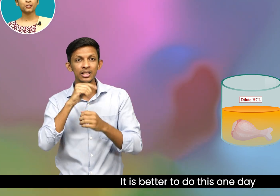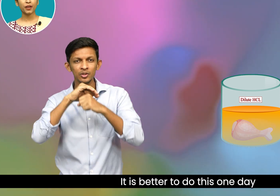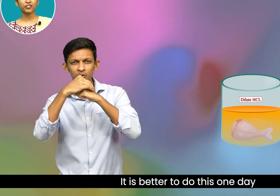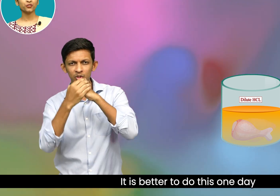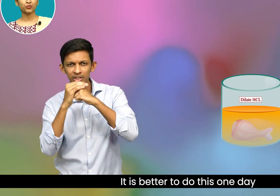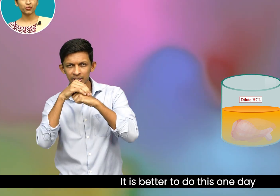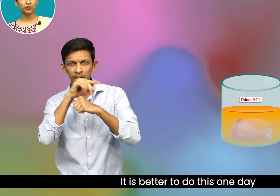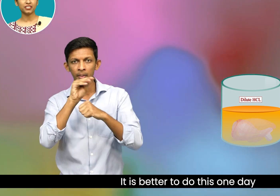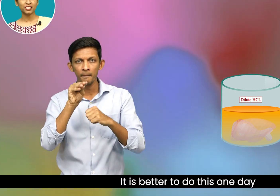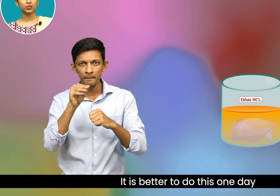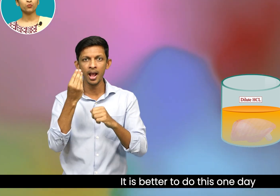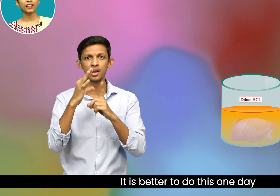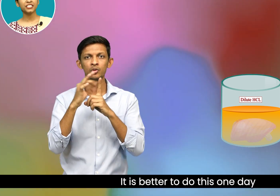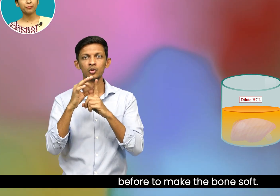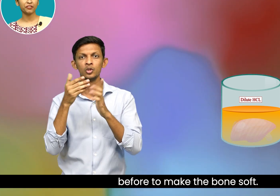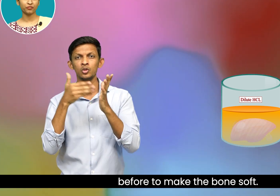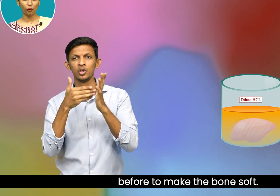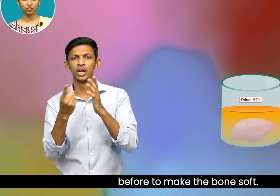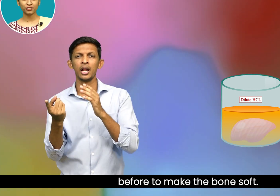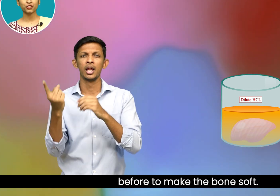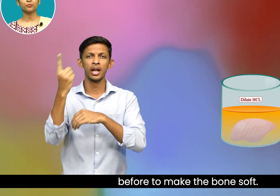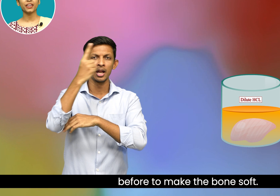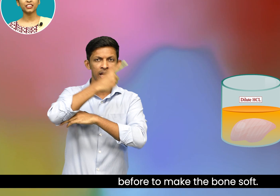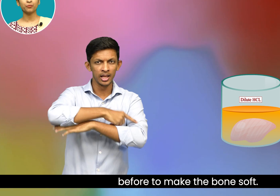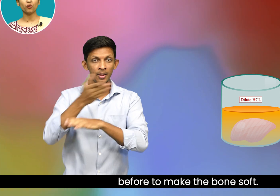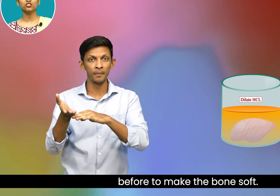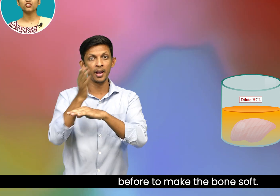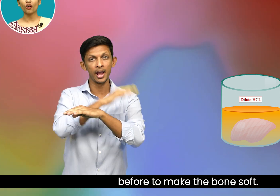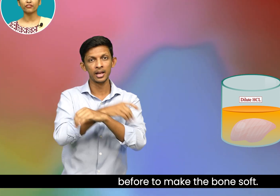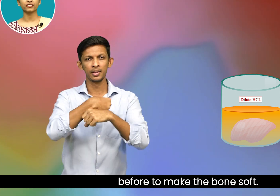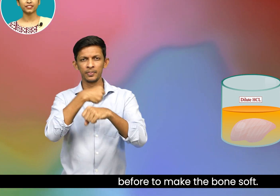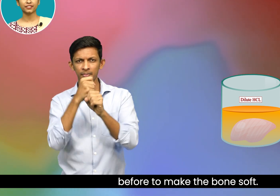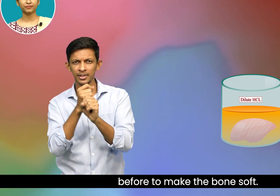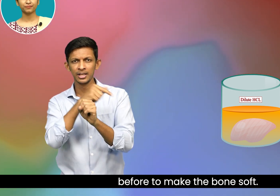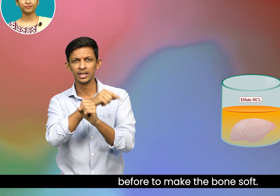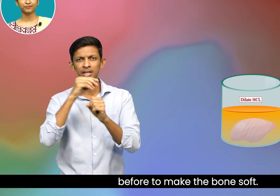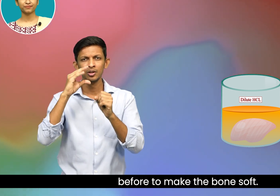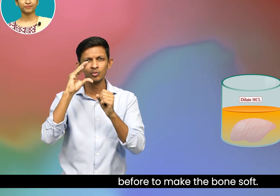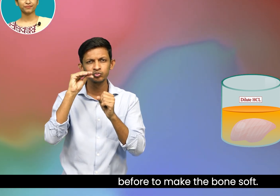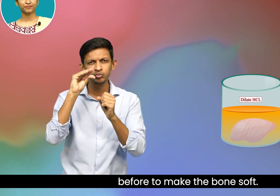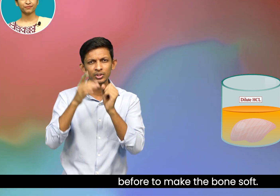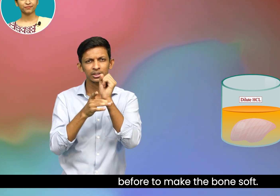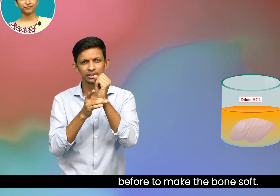It is better to do this one day before to make the bone soft.